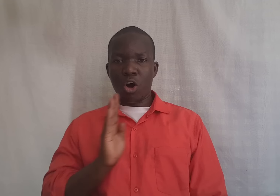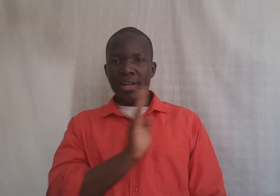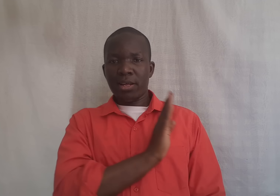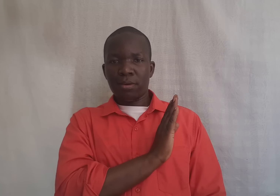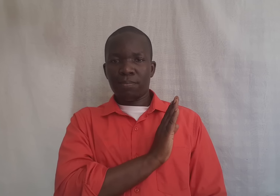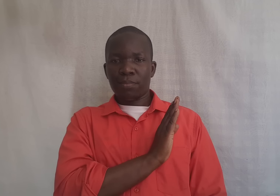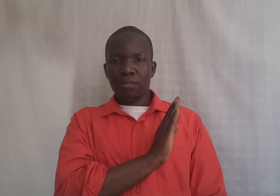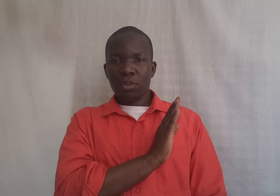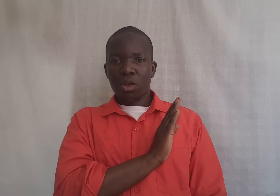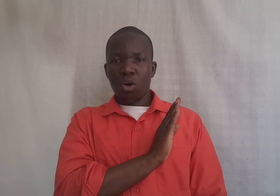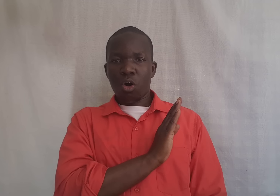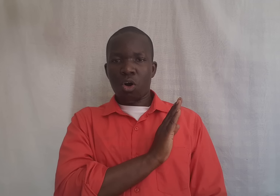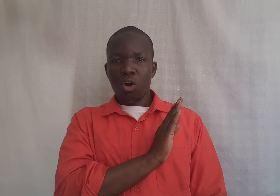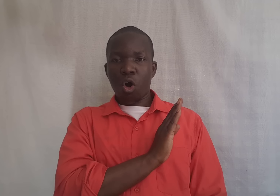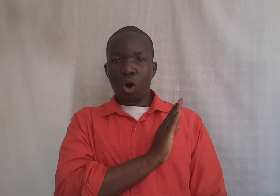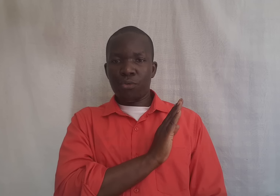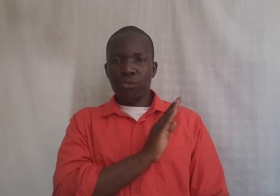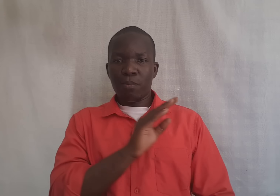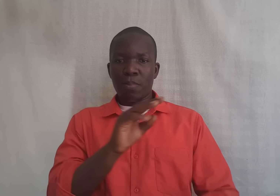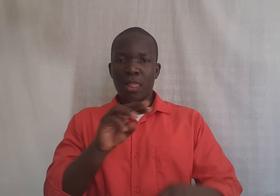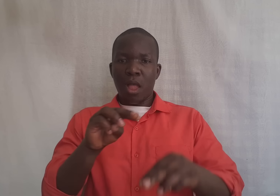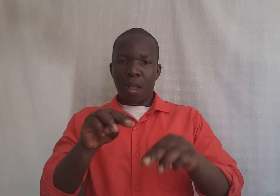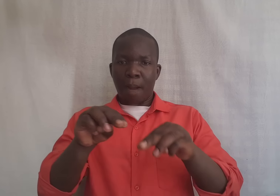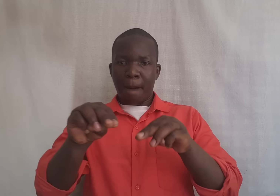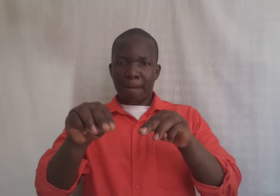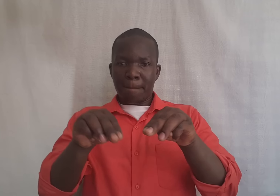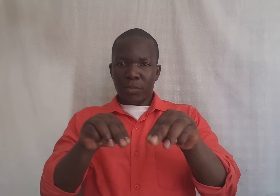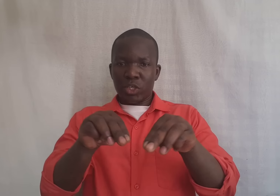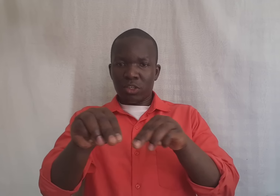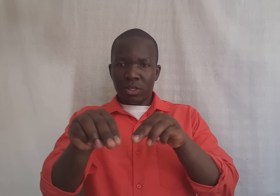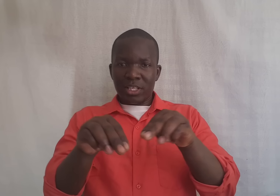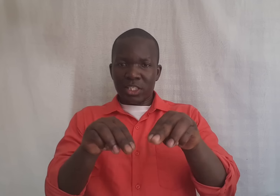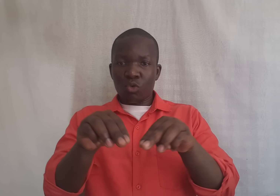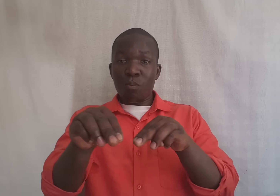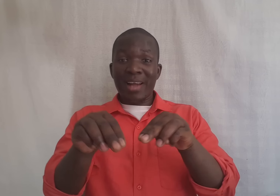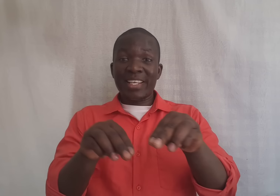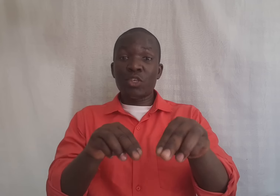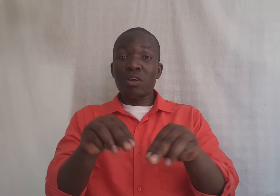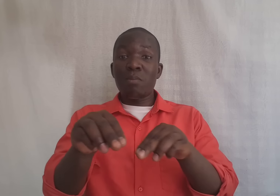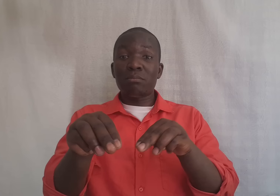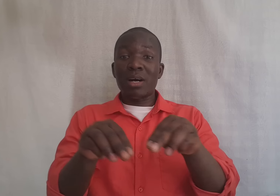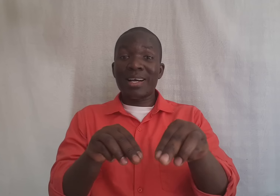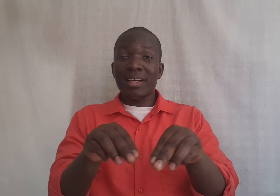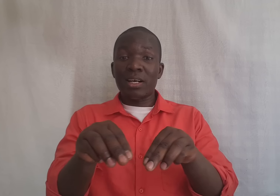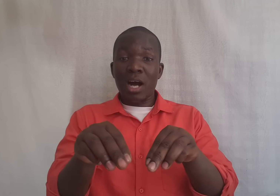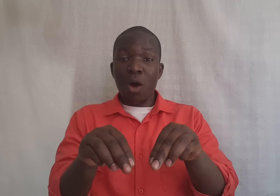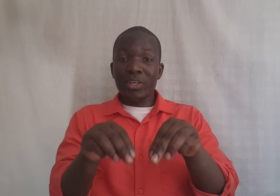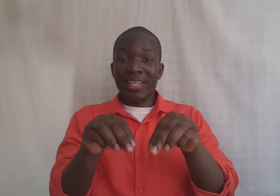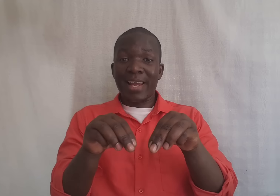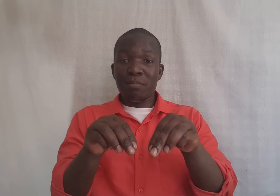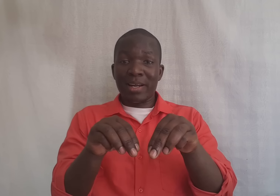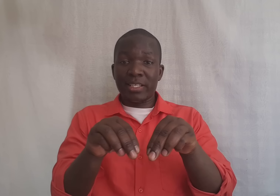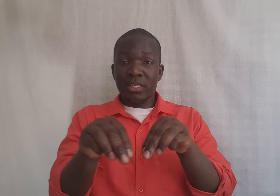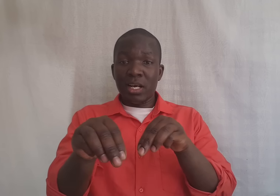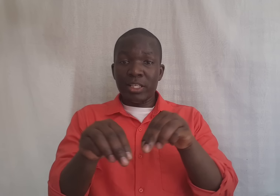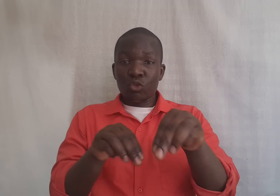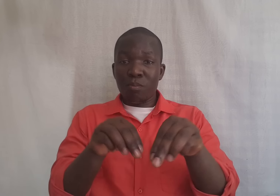board of. This is to manage. You remember how we signed manage. This is to